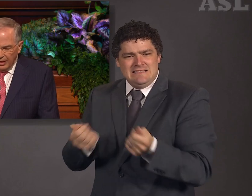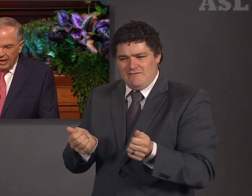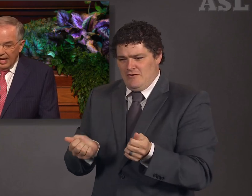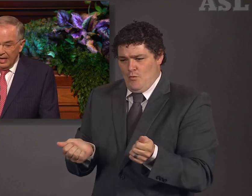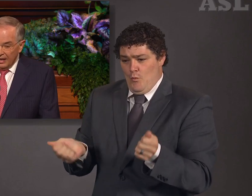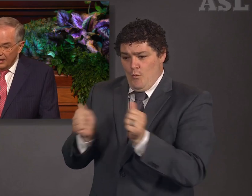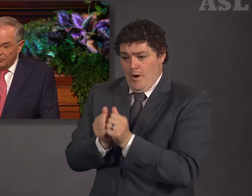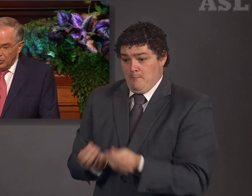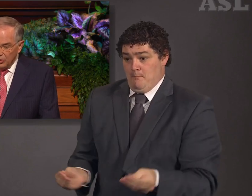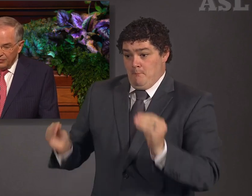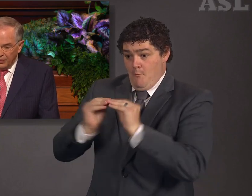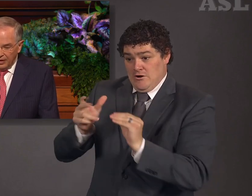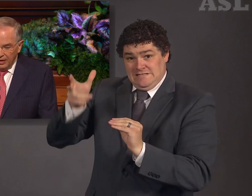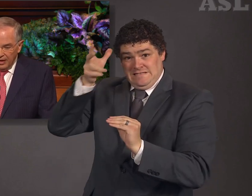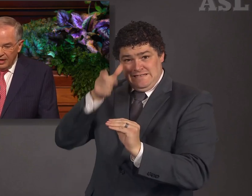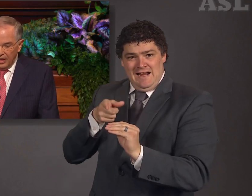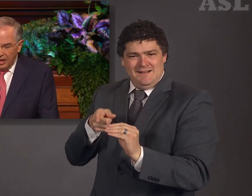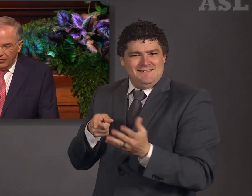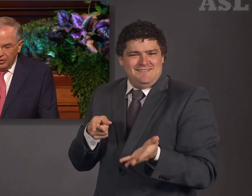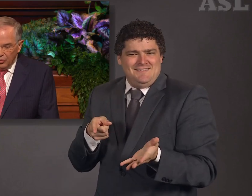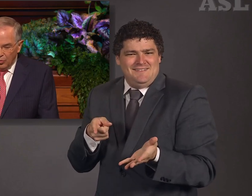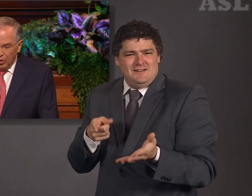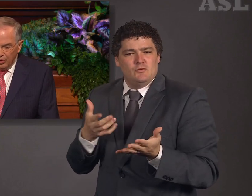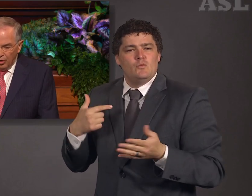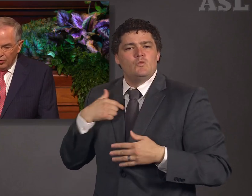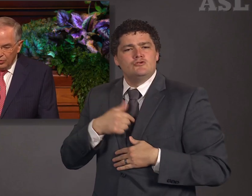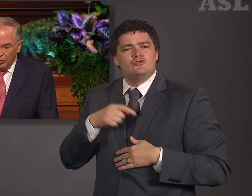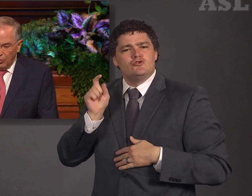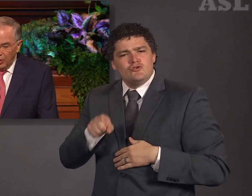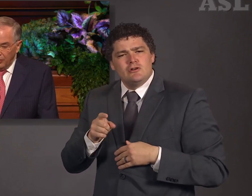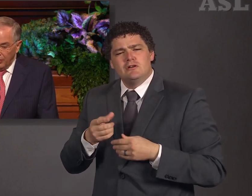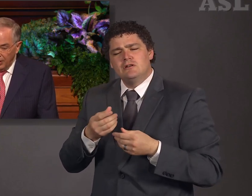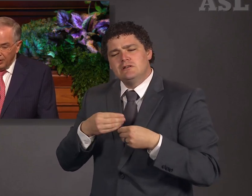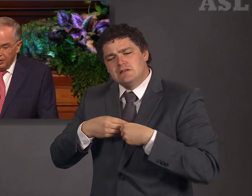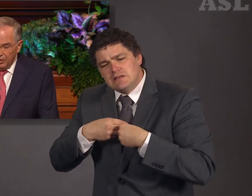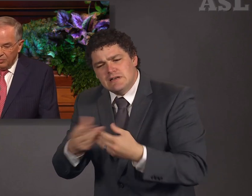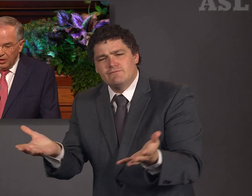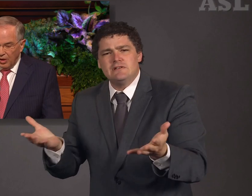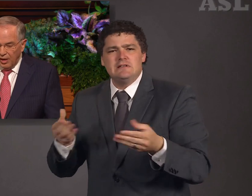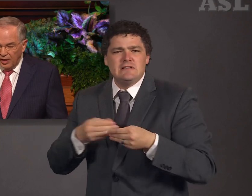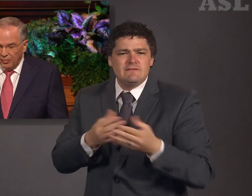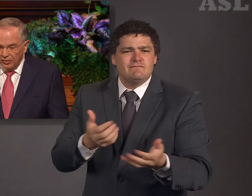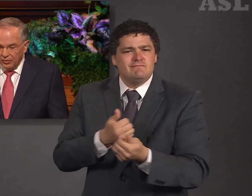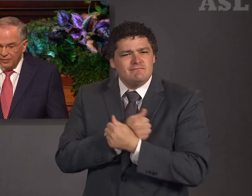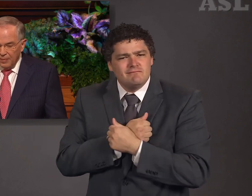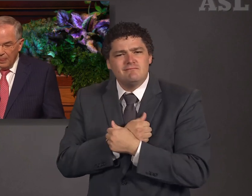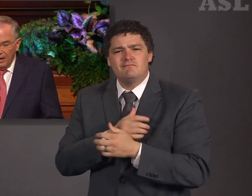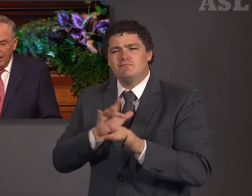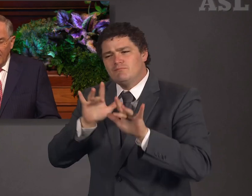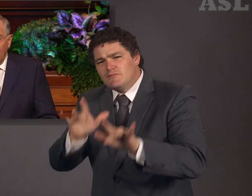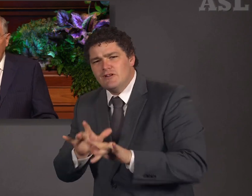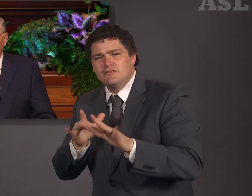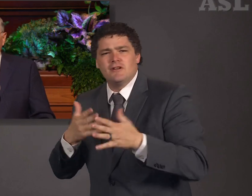generously and live mercifully, even toward those we think to be our enemies."